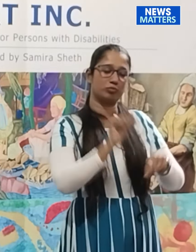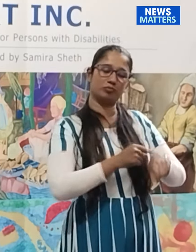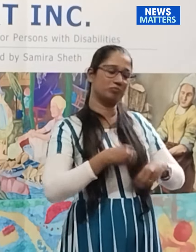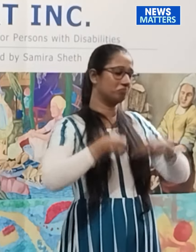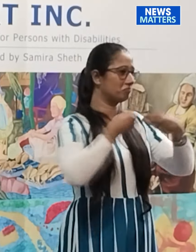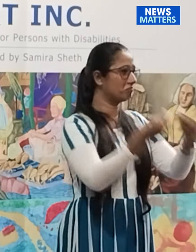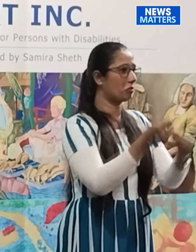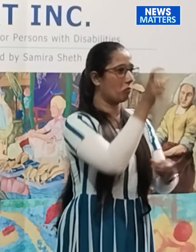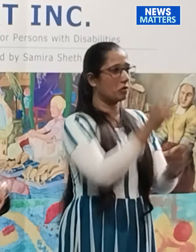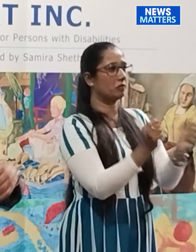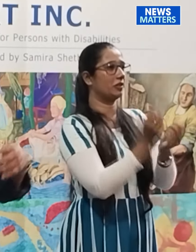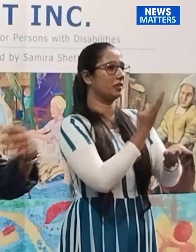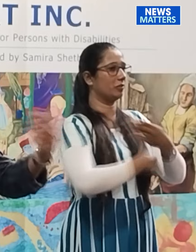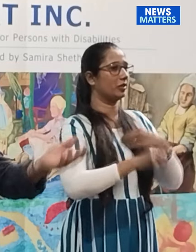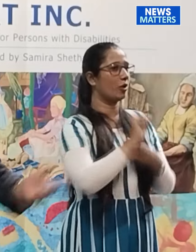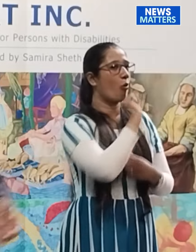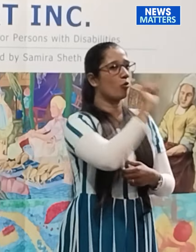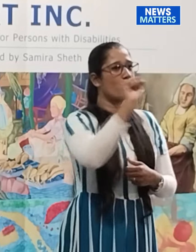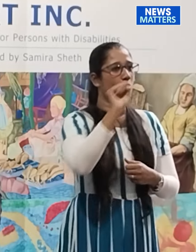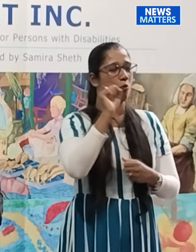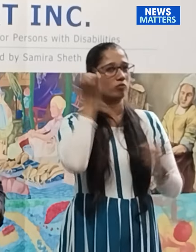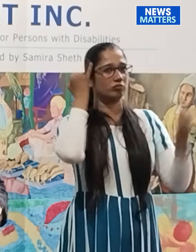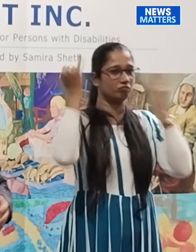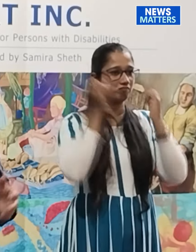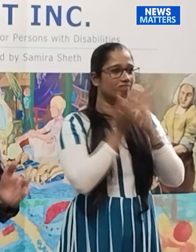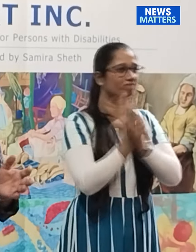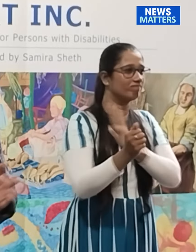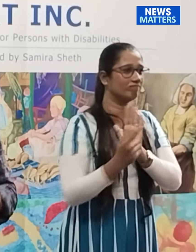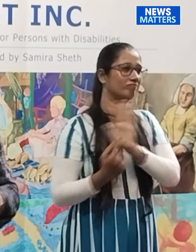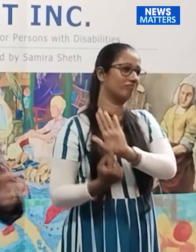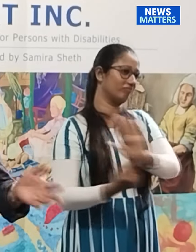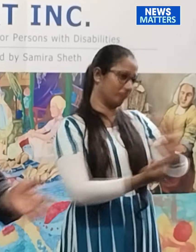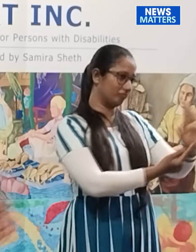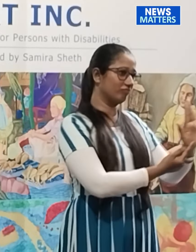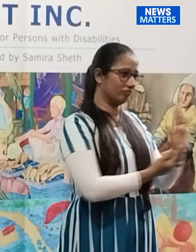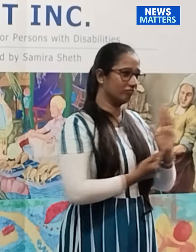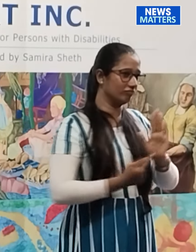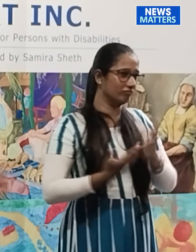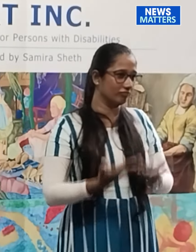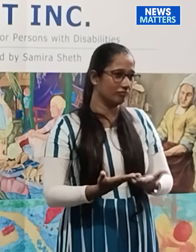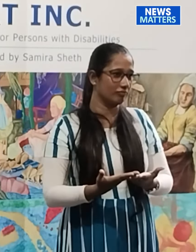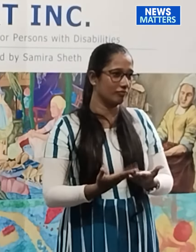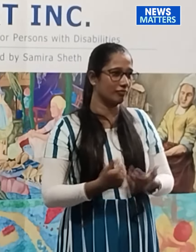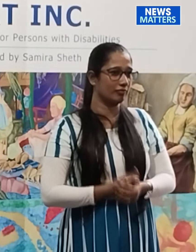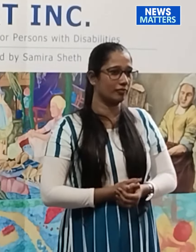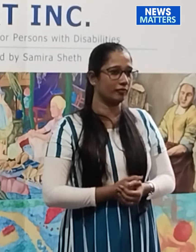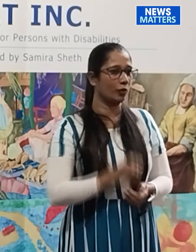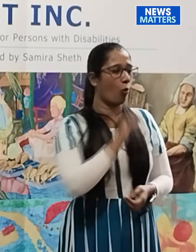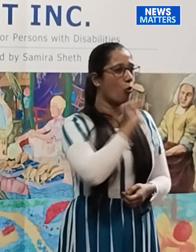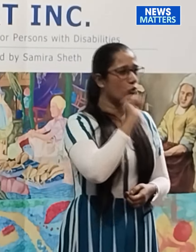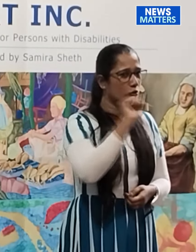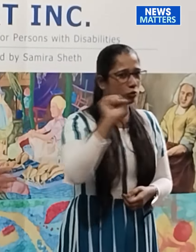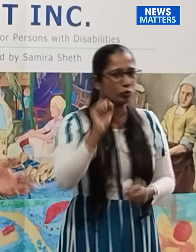opportunity for them to project their performances, to exhibit their